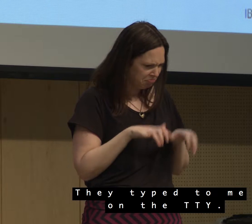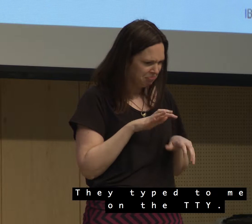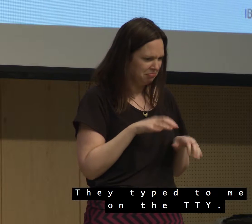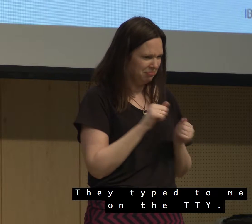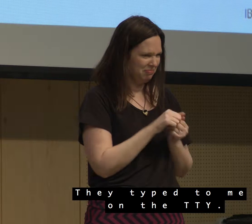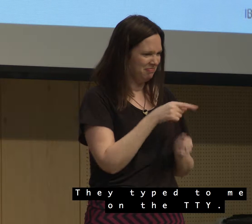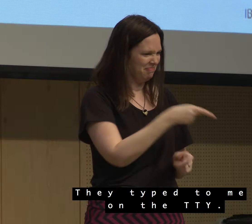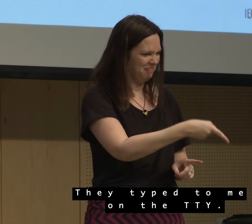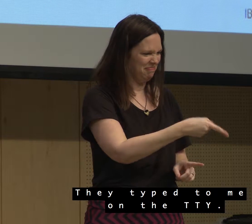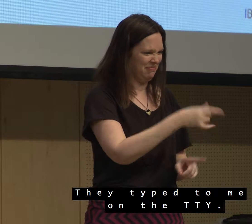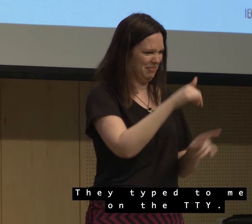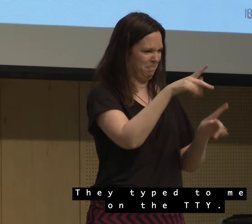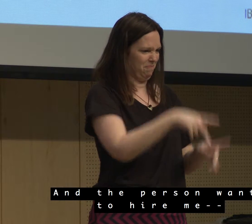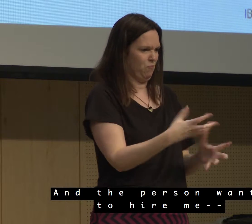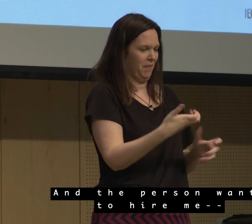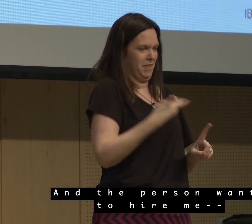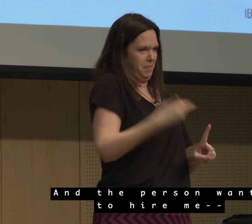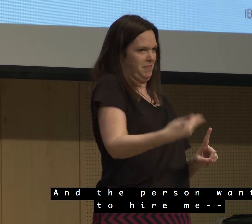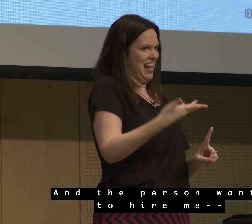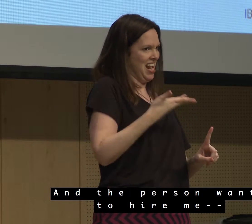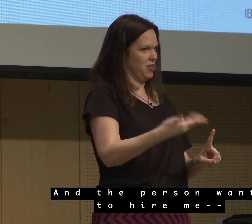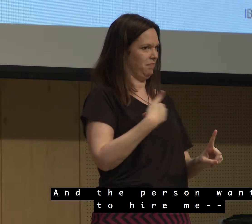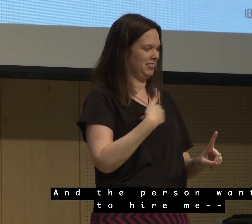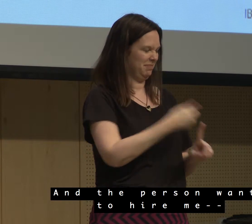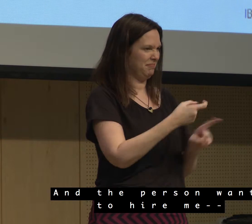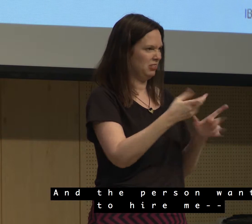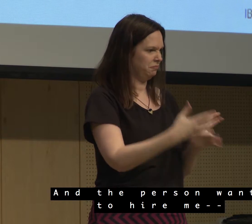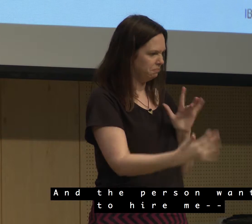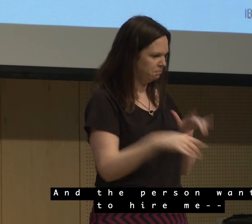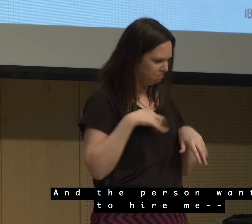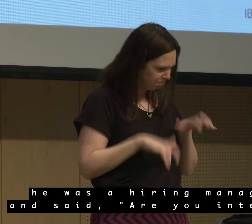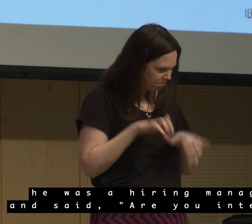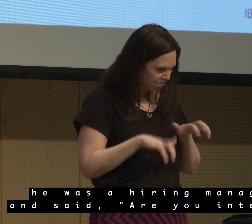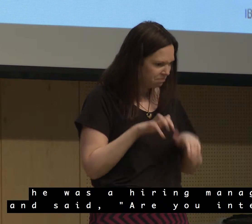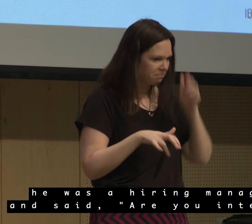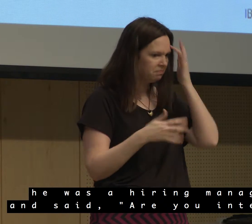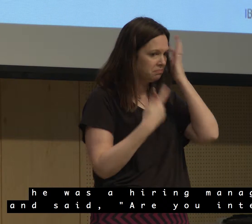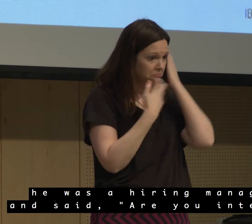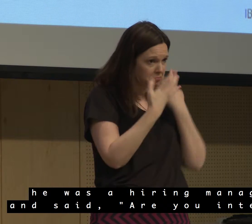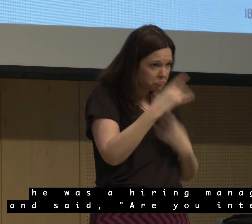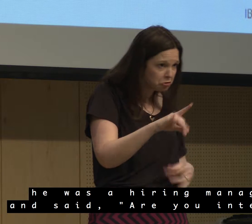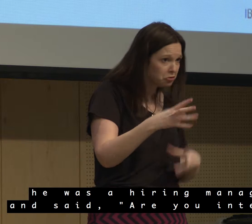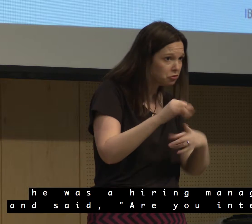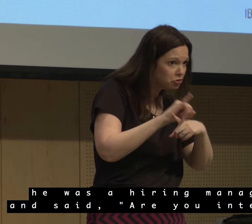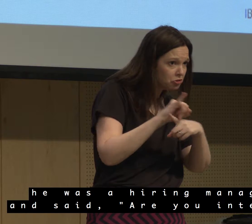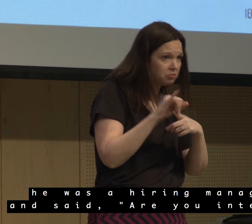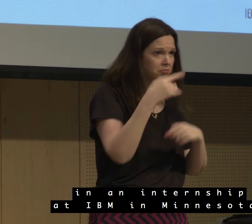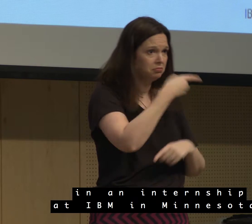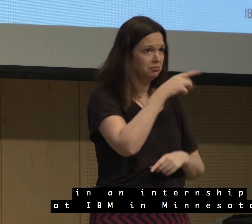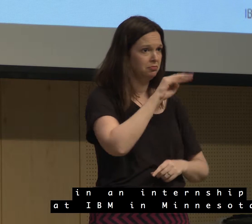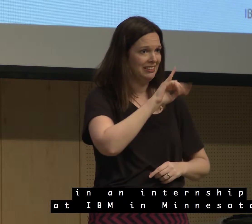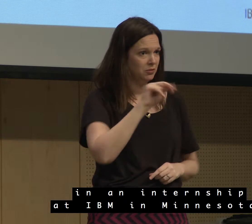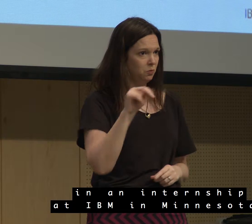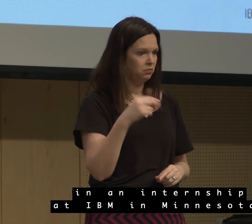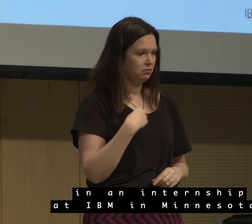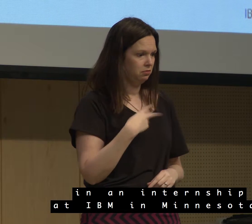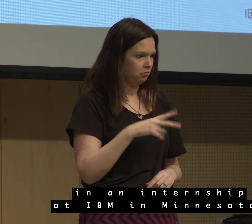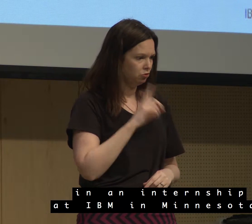on the TTY. And the person wanted to hire me. He was a hiring manager and said, "Are you interested in an internship at